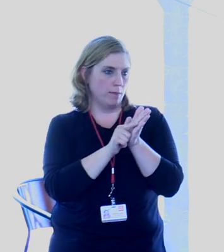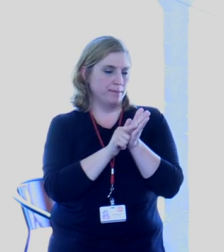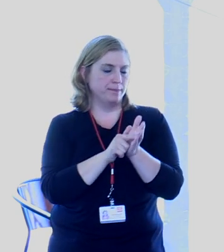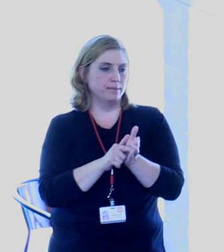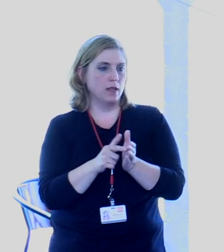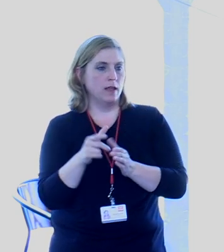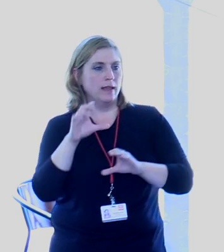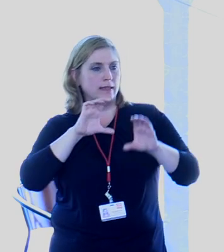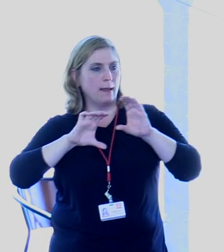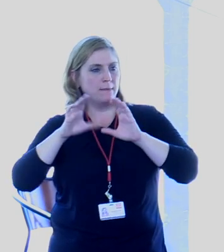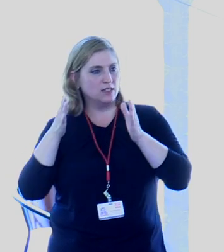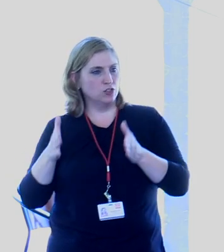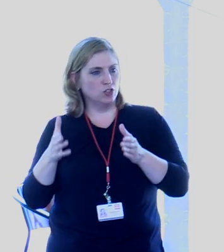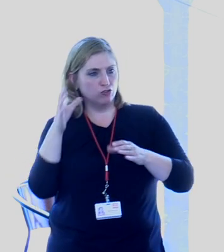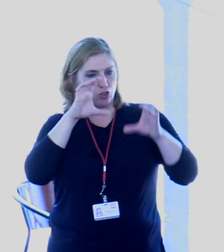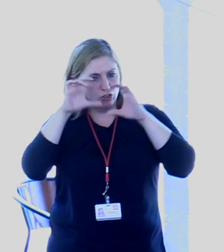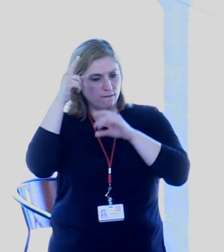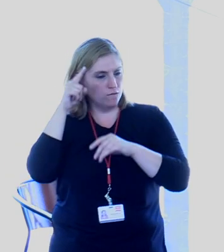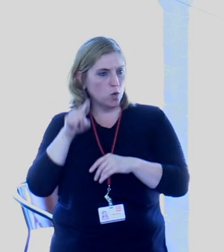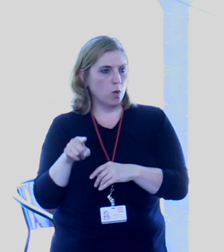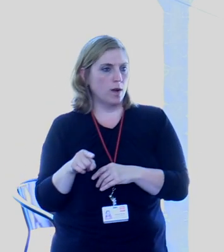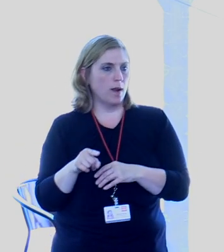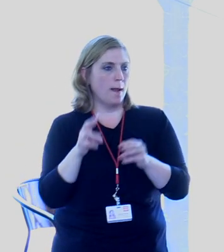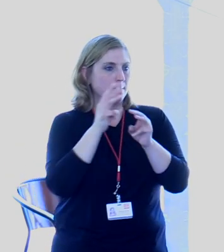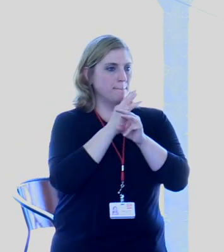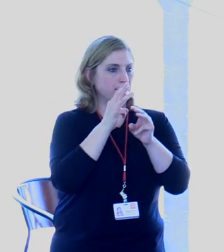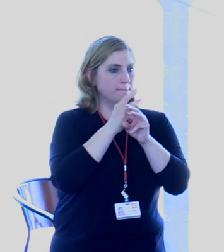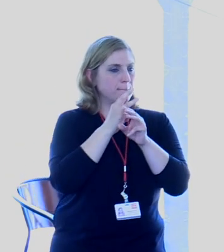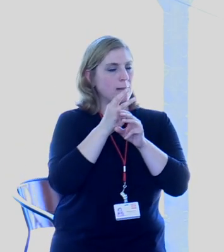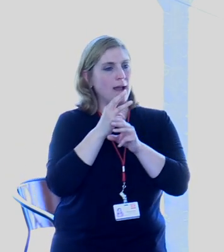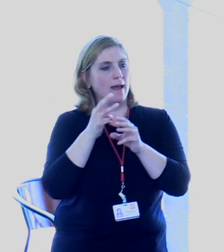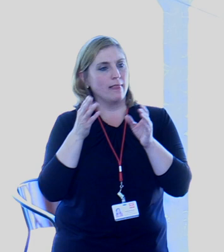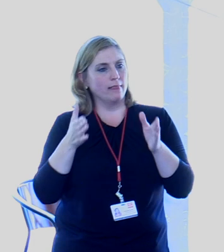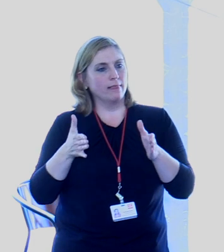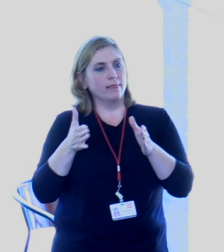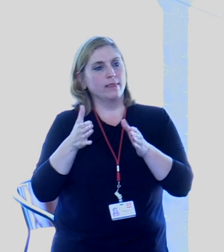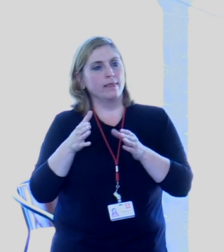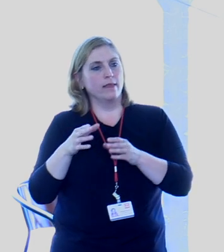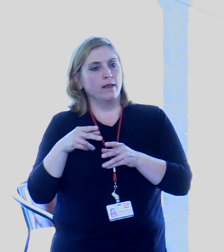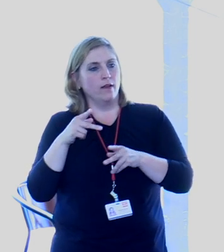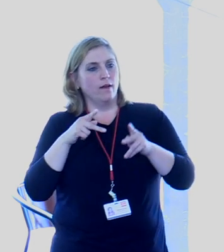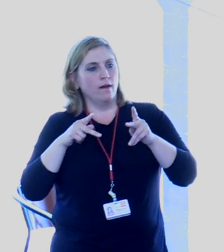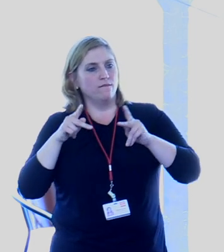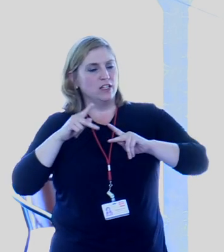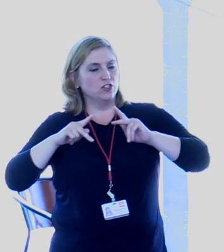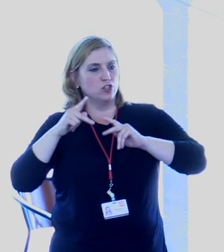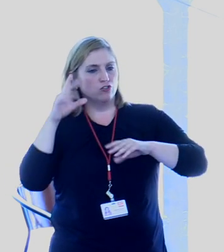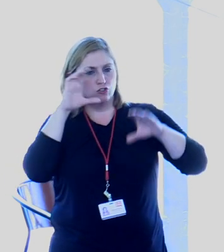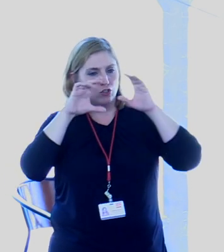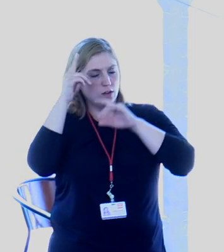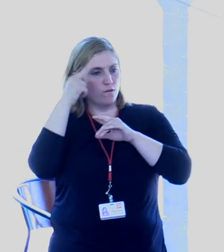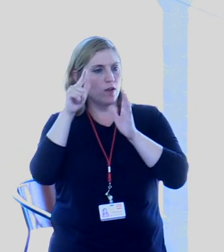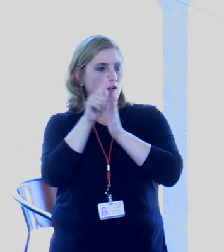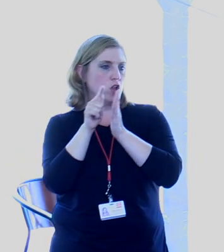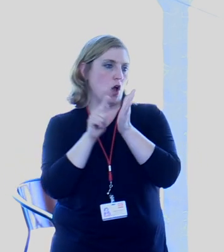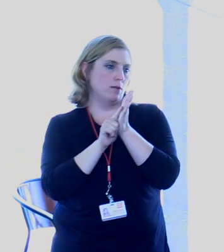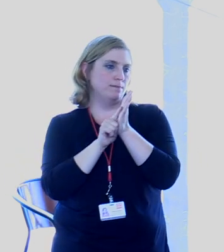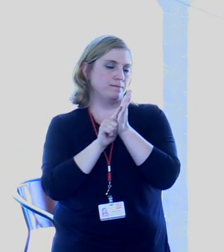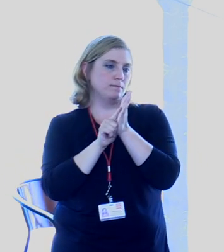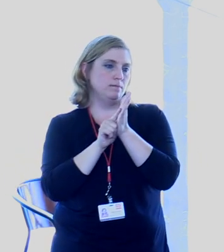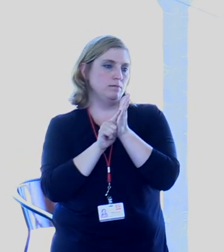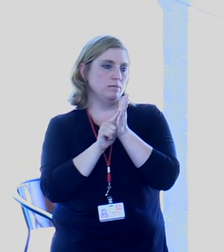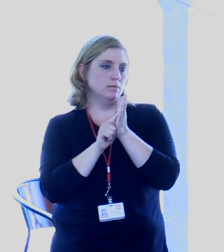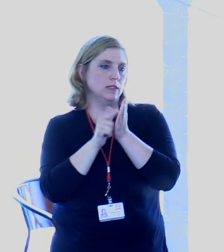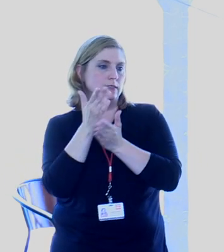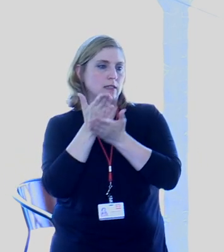the chemists are searching for. This is what the mathematicians, the physicists are searching for. We want a law, okay? We want something